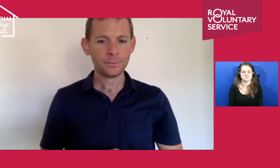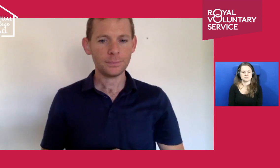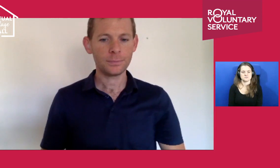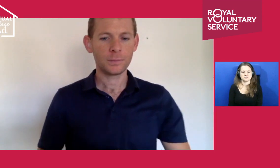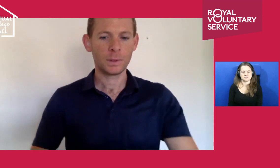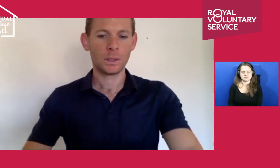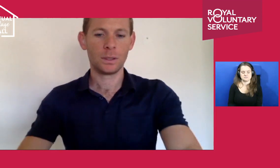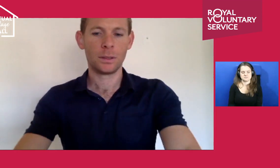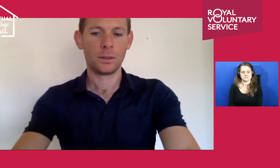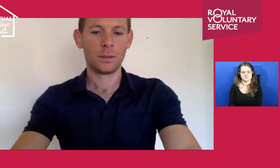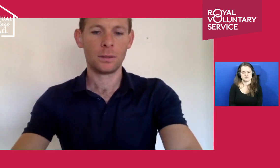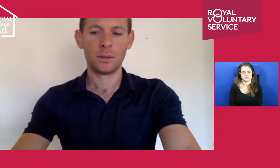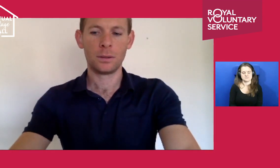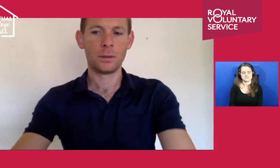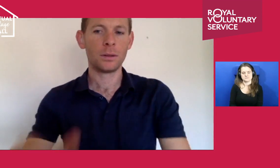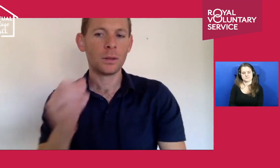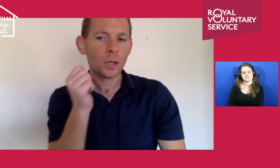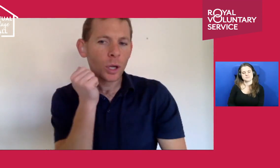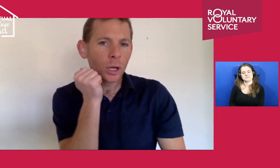temperature.